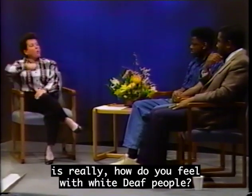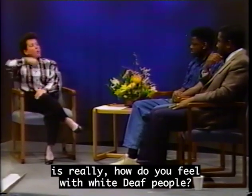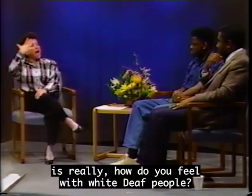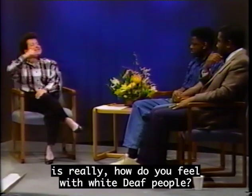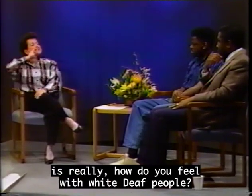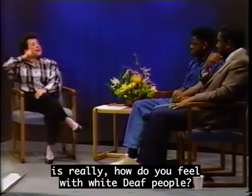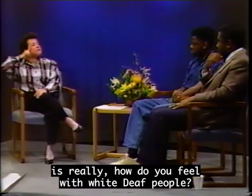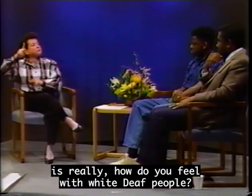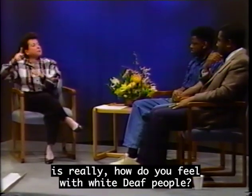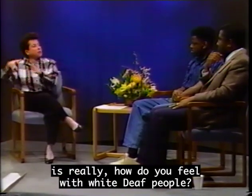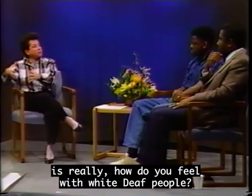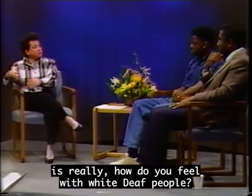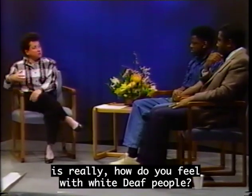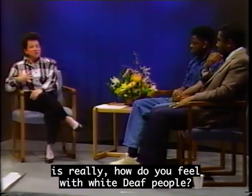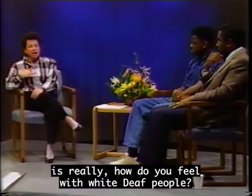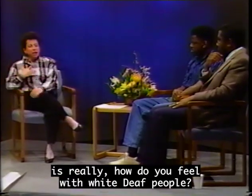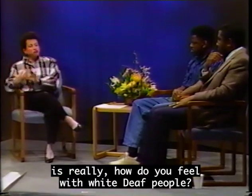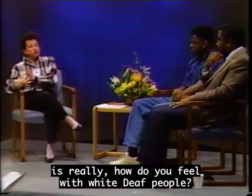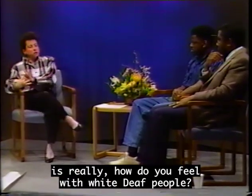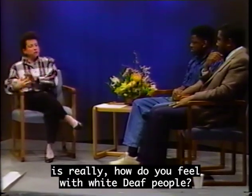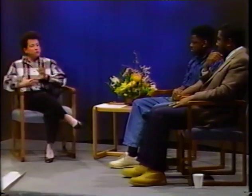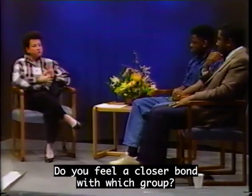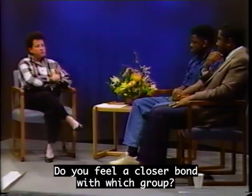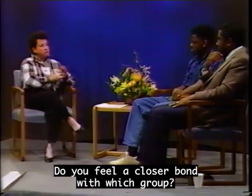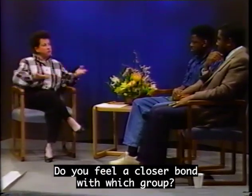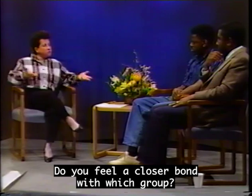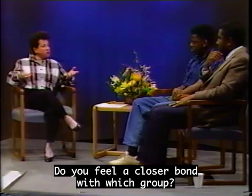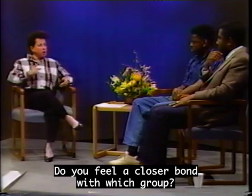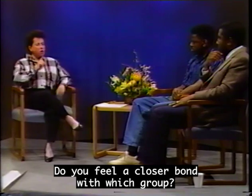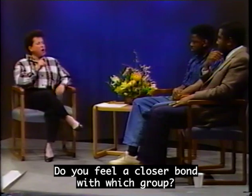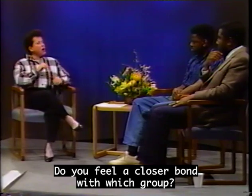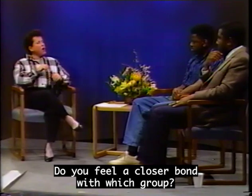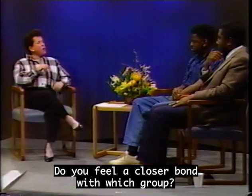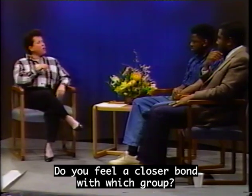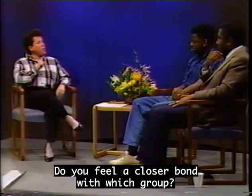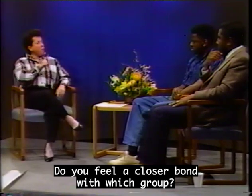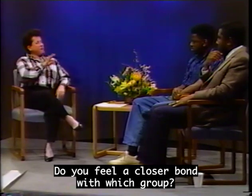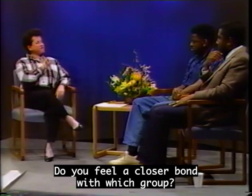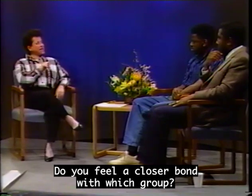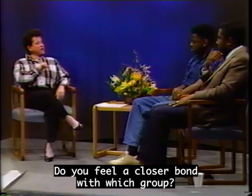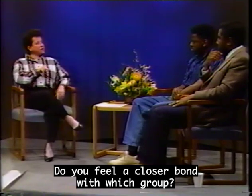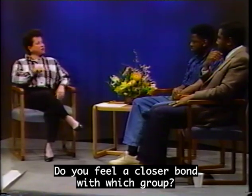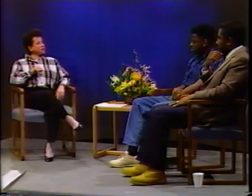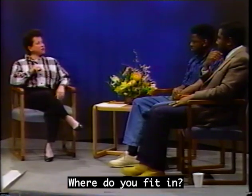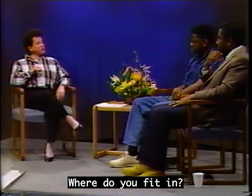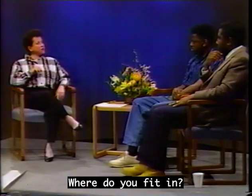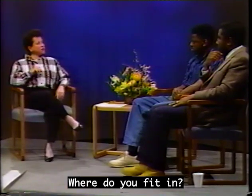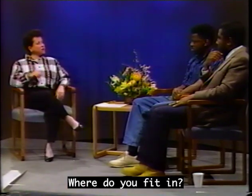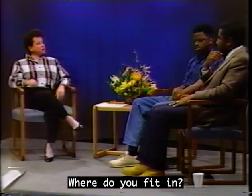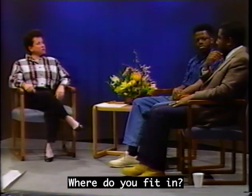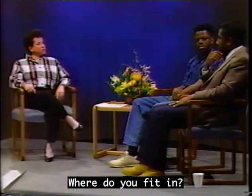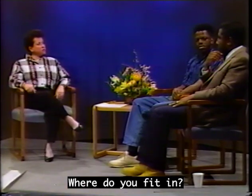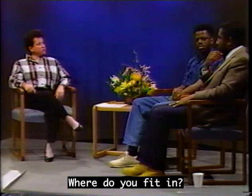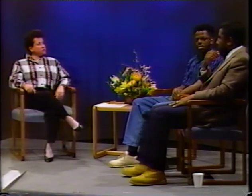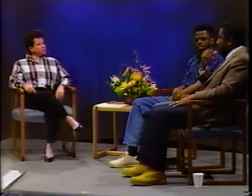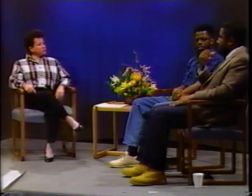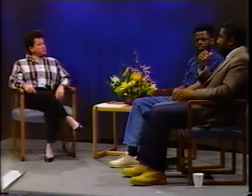really, how do you feel with white deaf people? Do you feel a closer bond with which group? Where do you fit in?